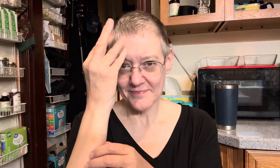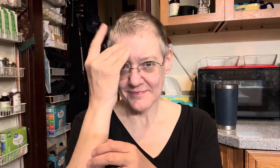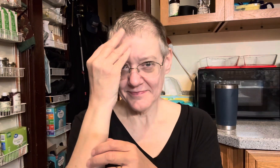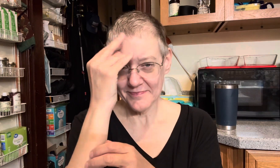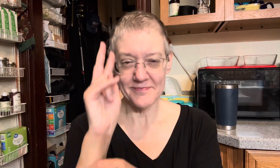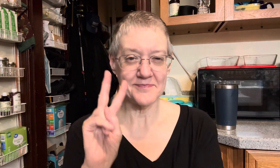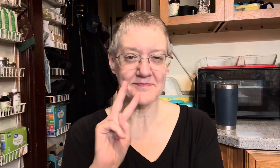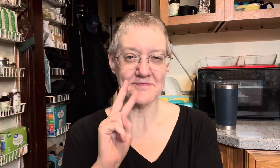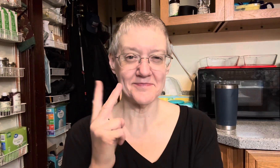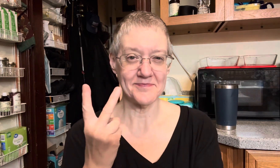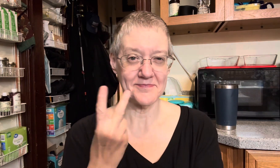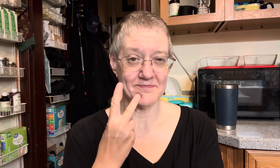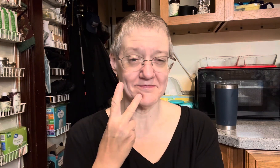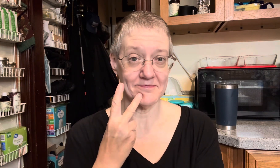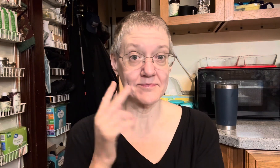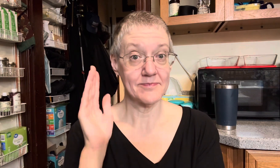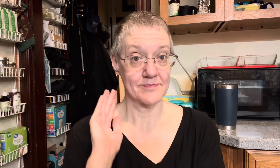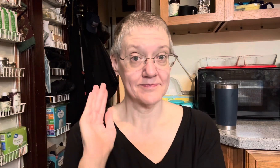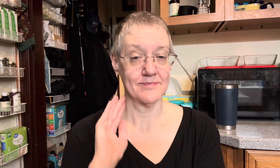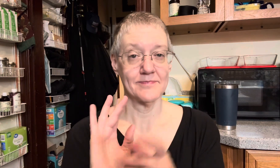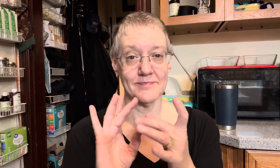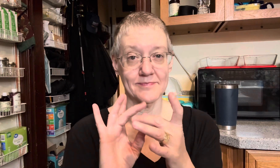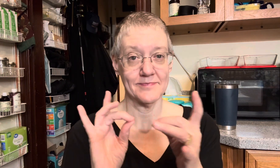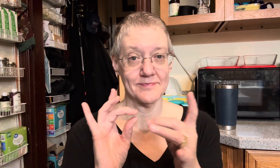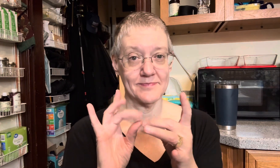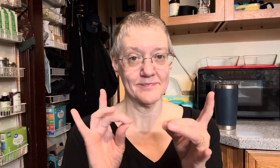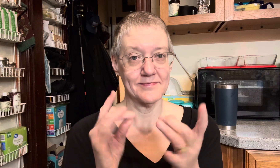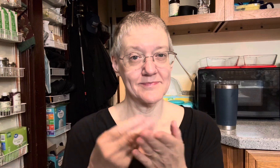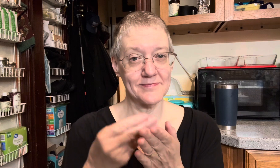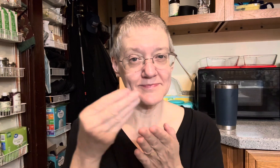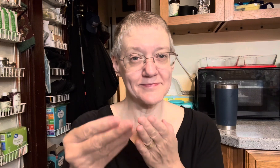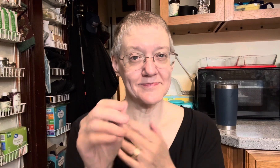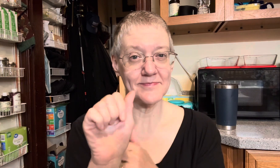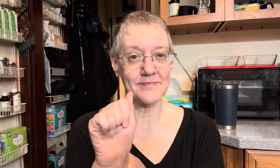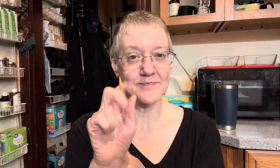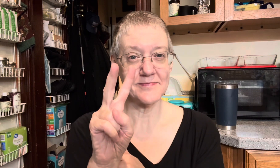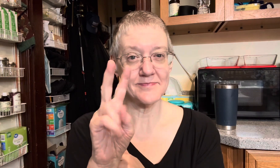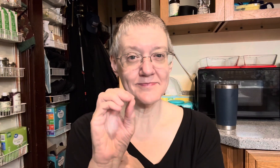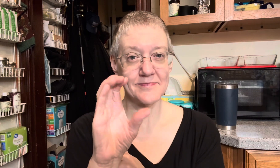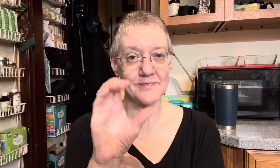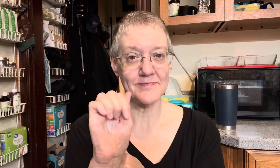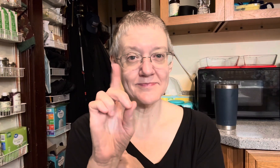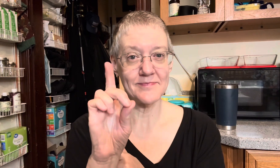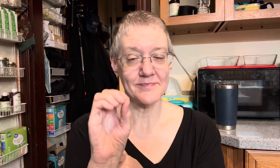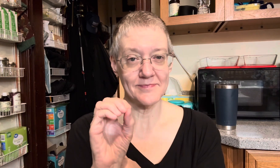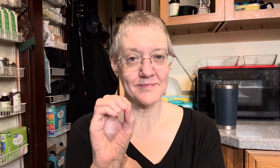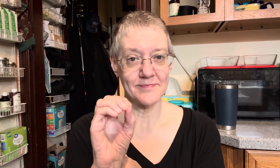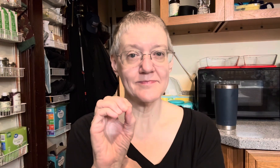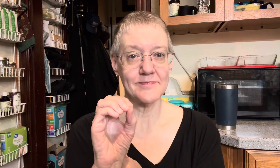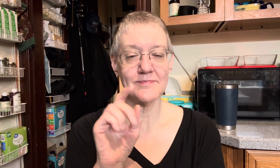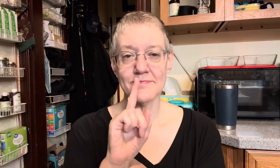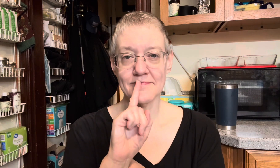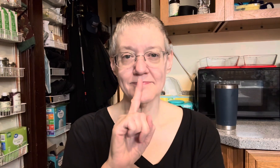food. And I've been thinking about my vegetables. And I had mentioned in a previous video about buying avocados while I'm